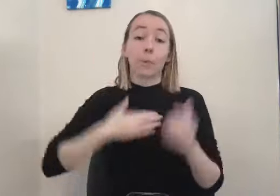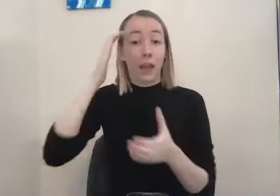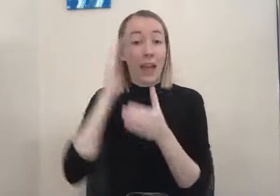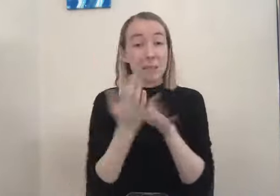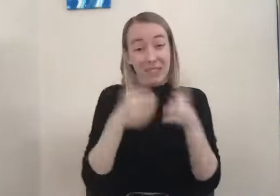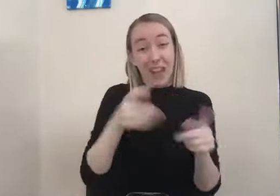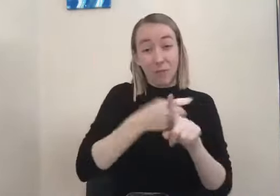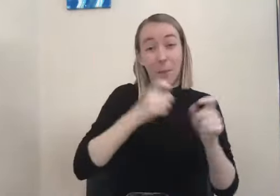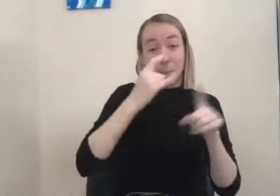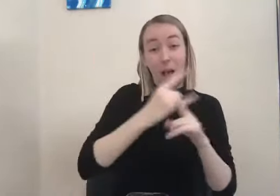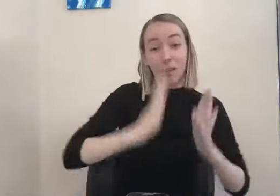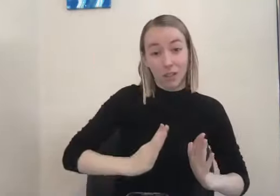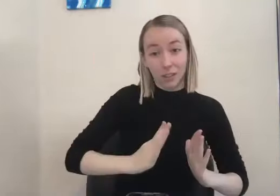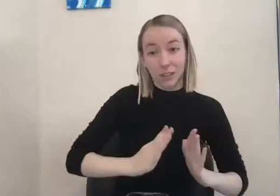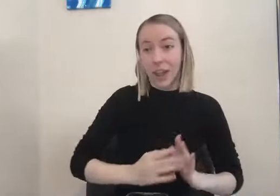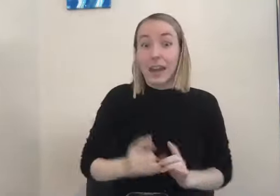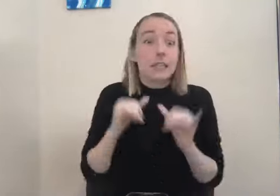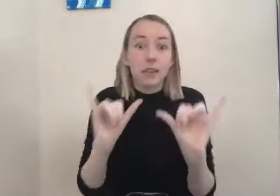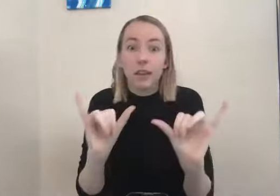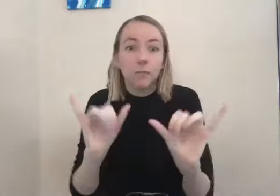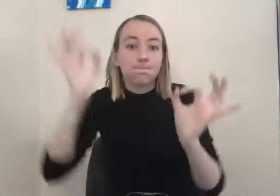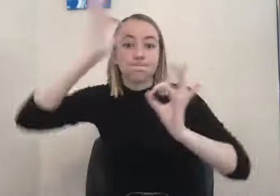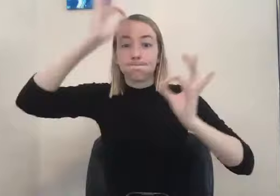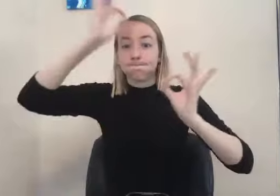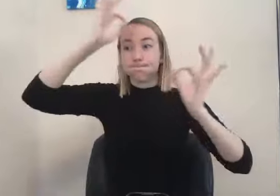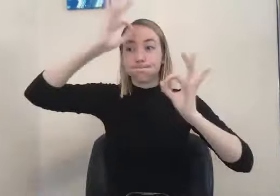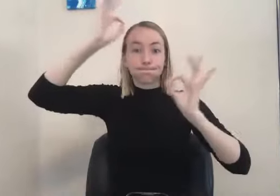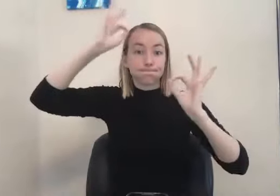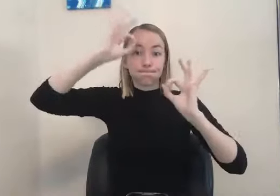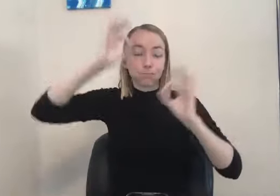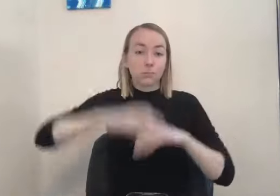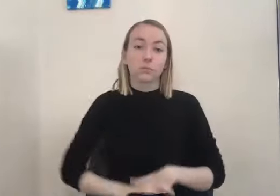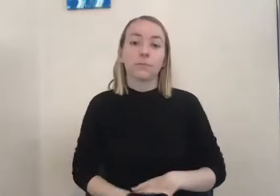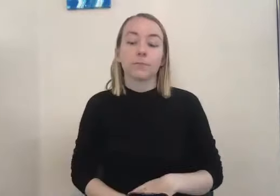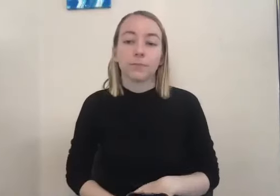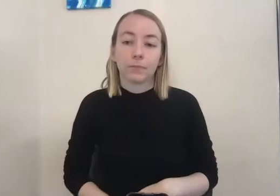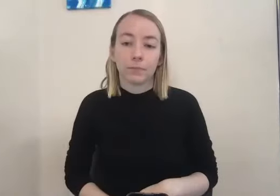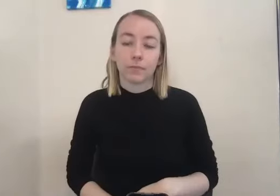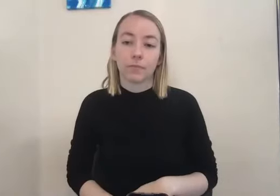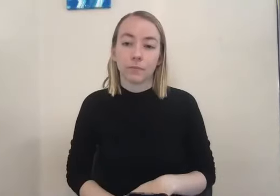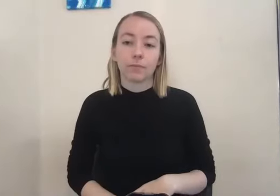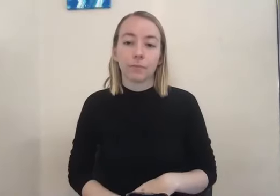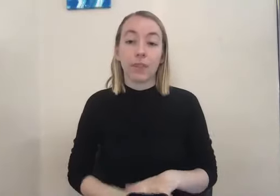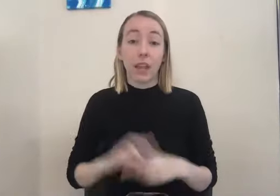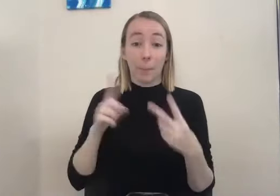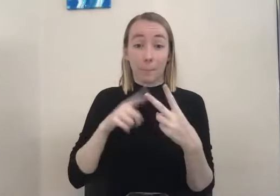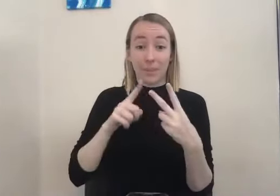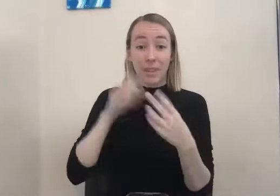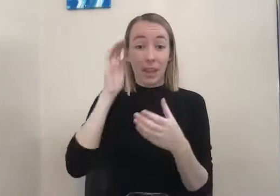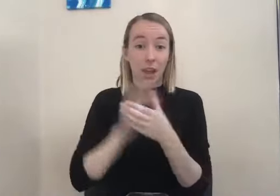life. I always shared that I never had a monkey in my back. I carried a soapbox about with me. And the first chance I got, I'd put that soapbox